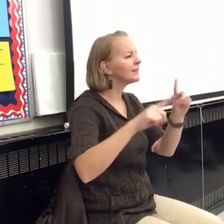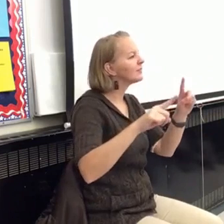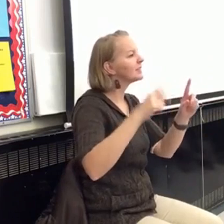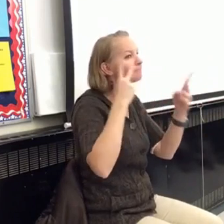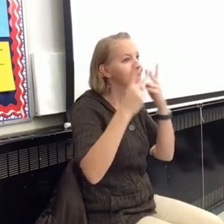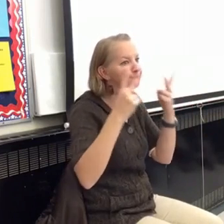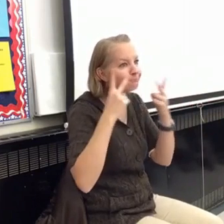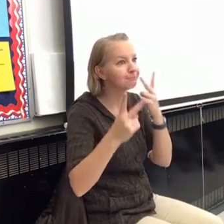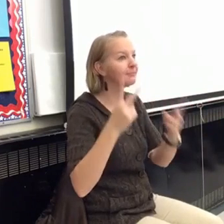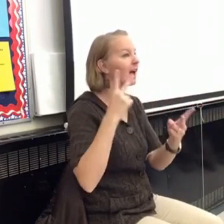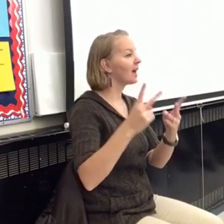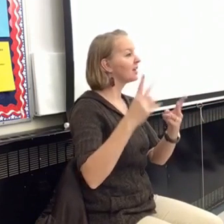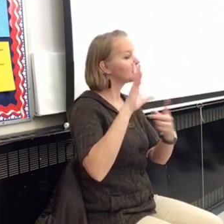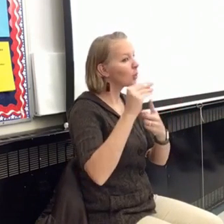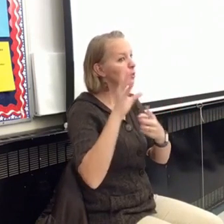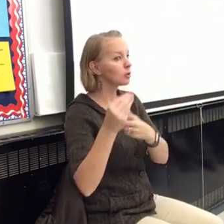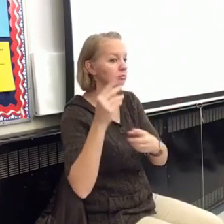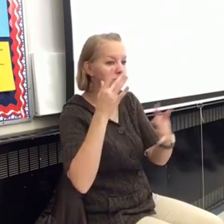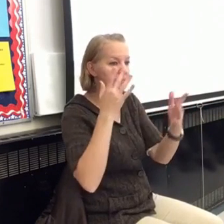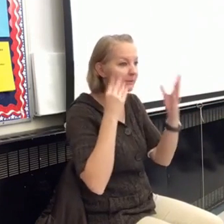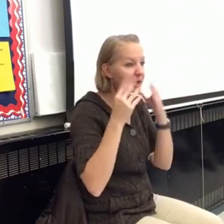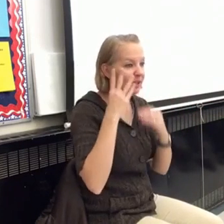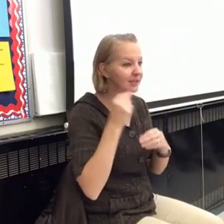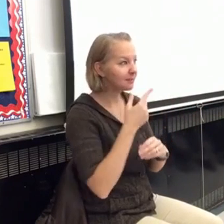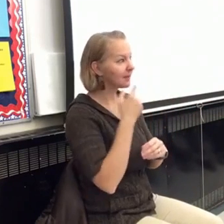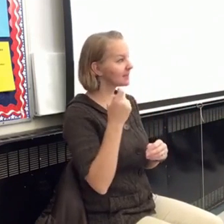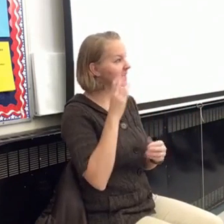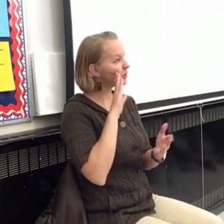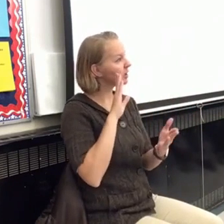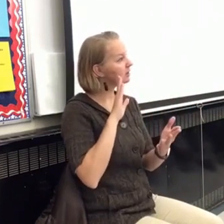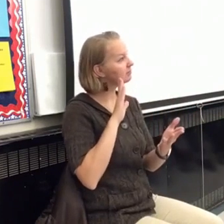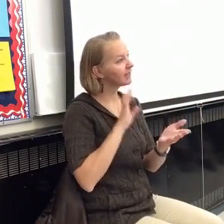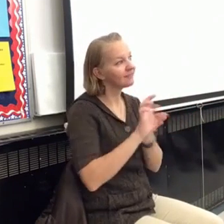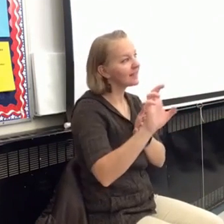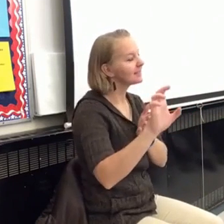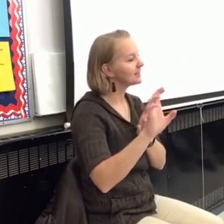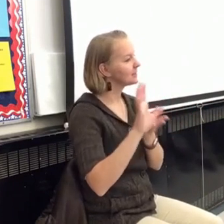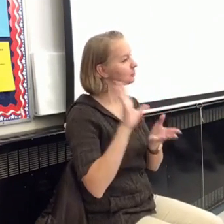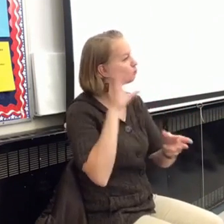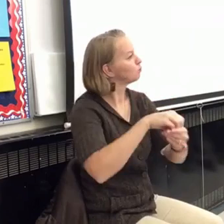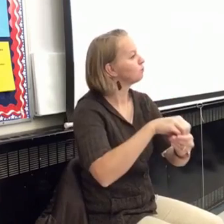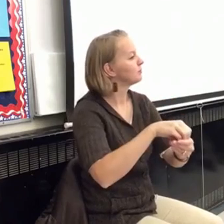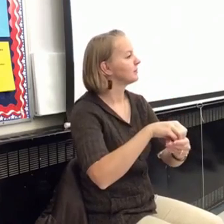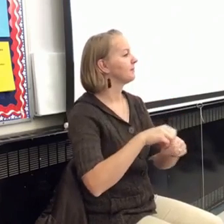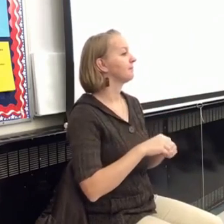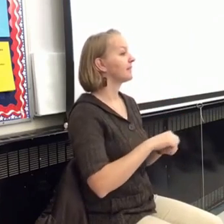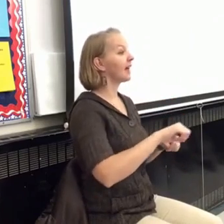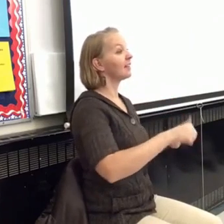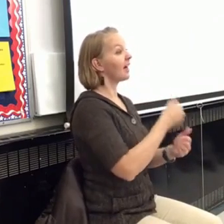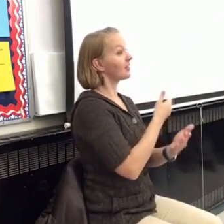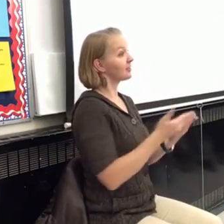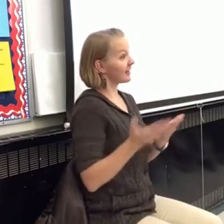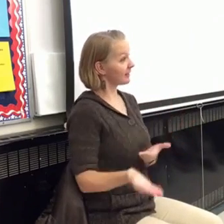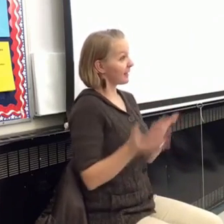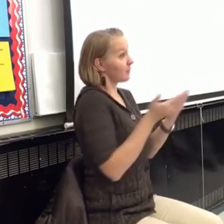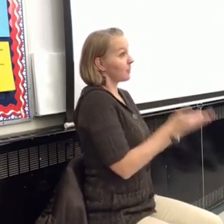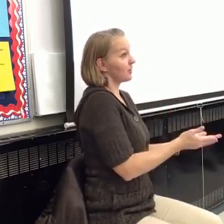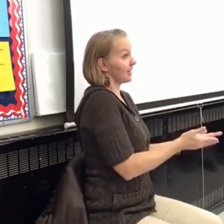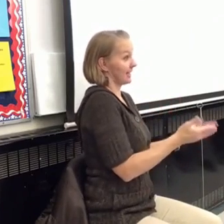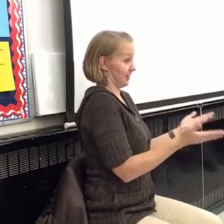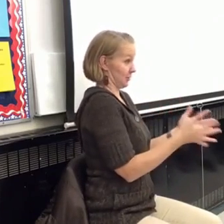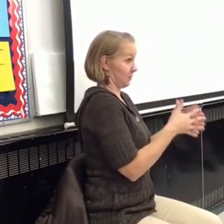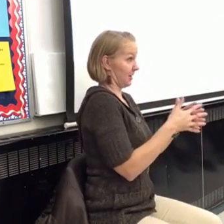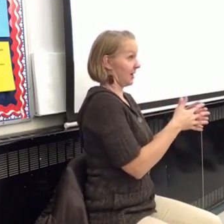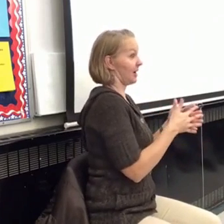parks and things like that increased because the Germans are going to invest in it. Now the other thing though that they bring is going to